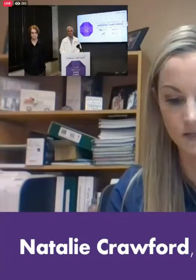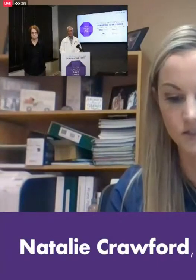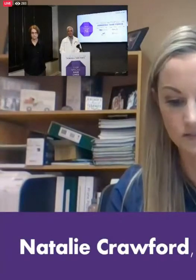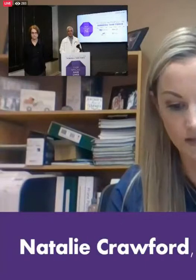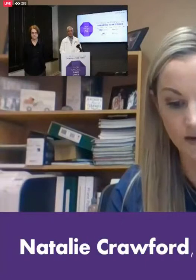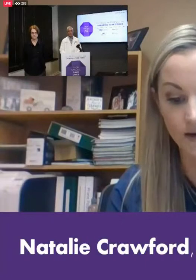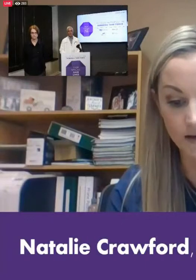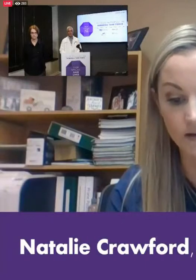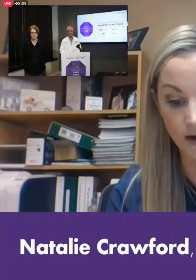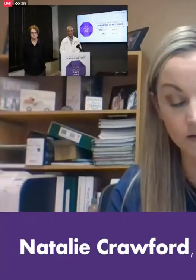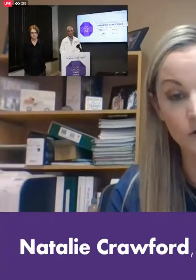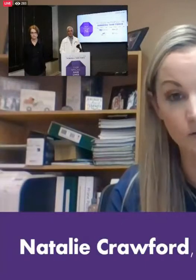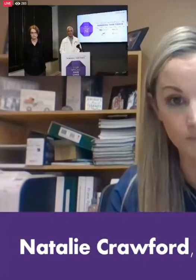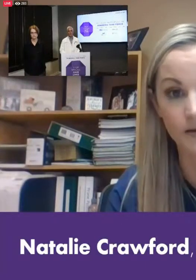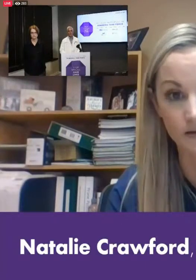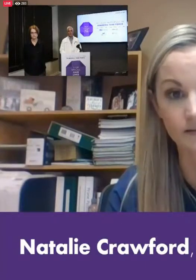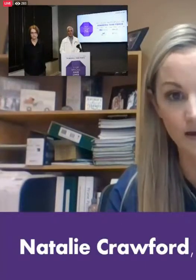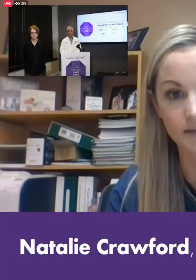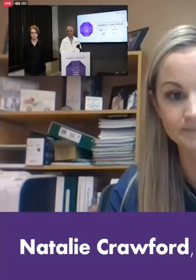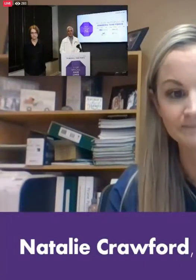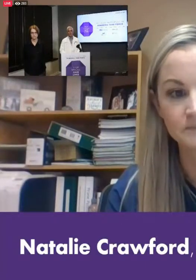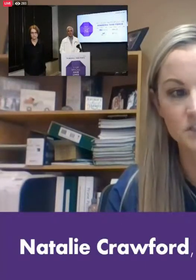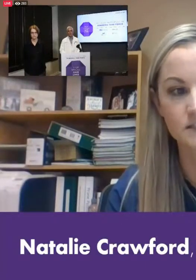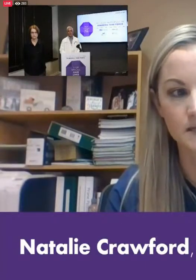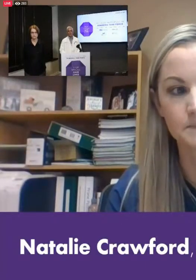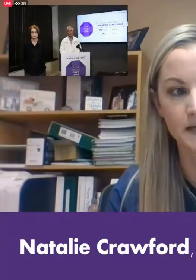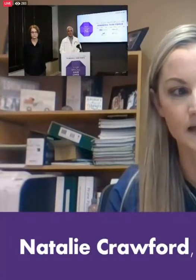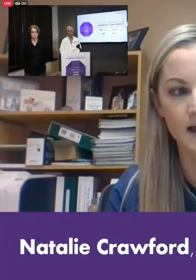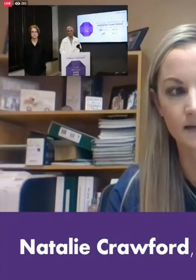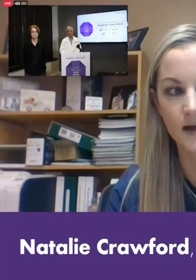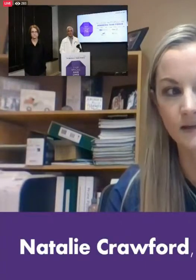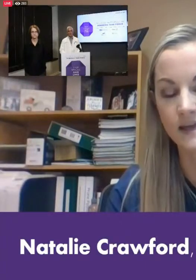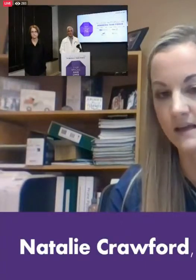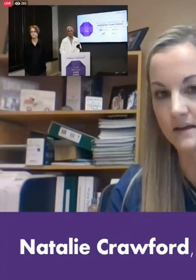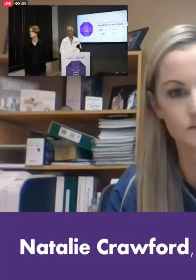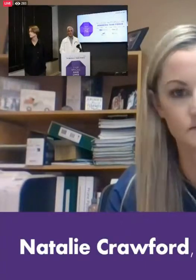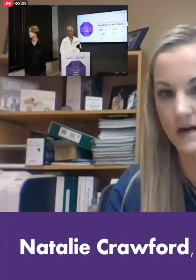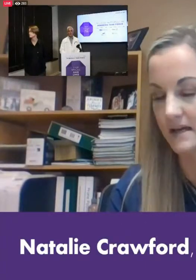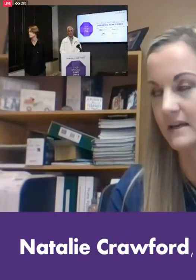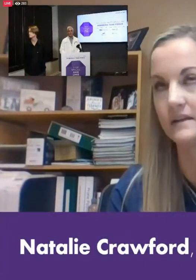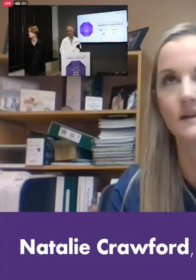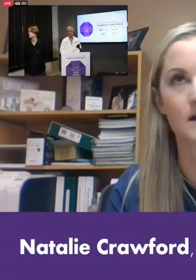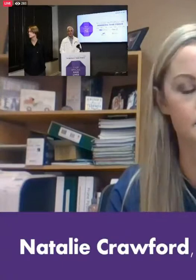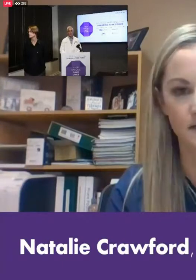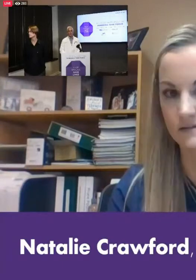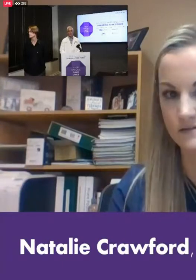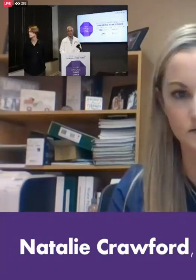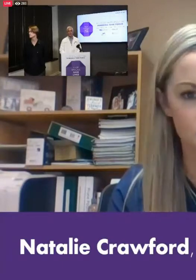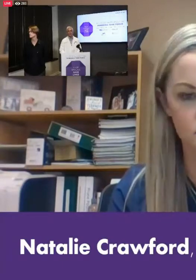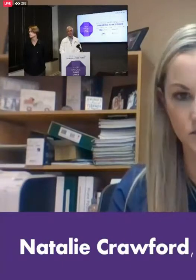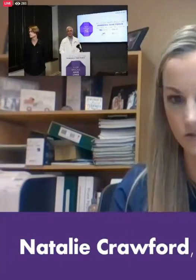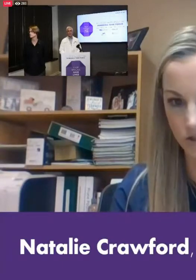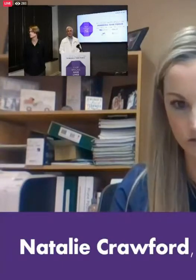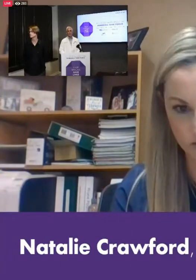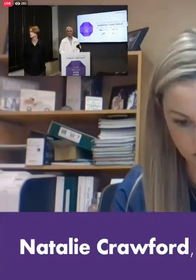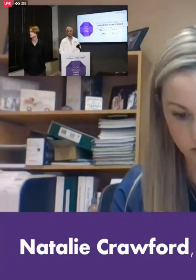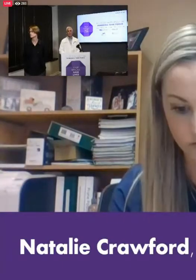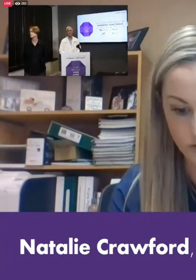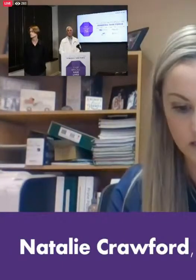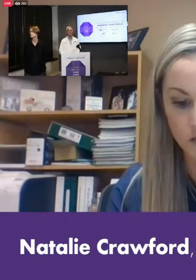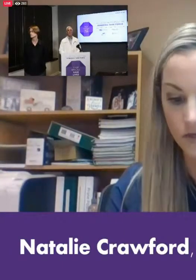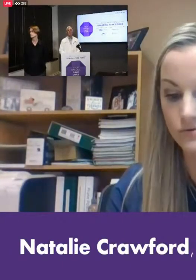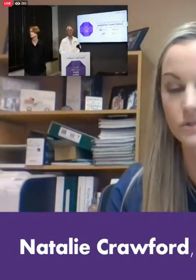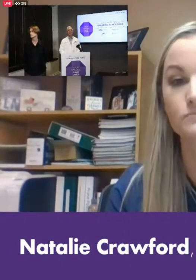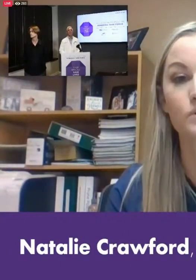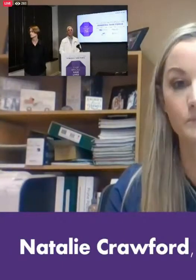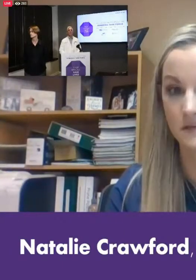to get intubated." She said, I know I'm going to die. She said, "But I cannot make this decision." She said,